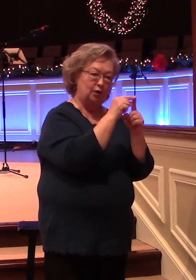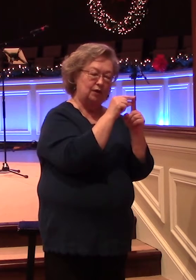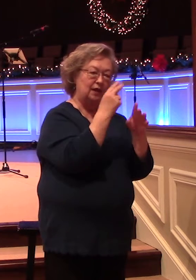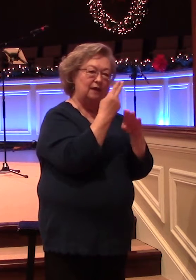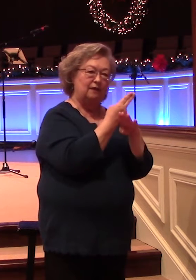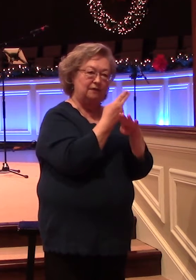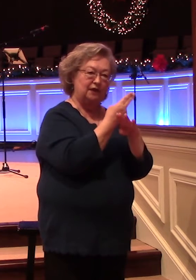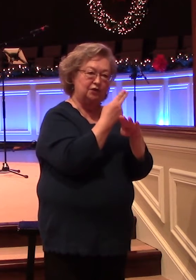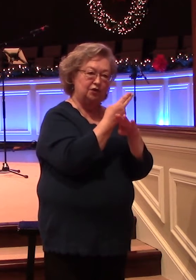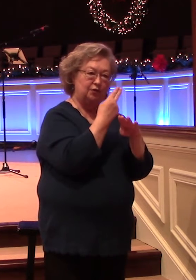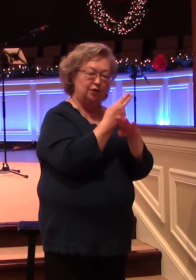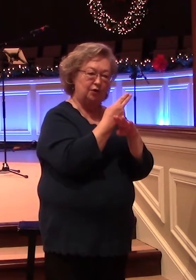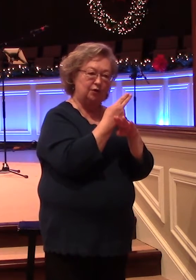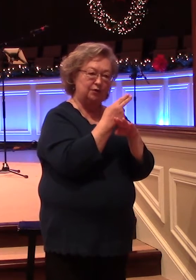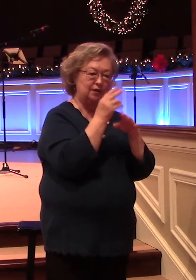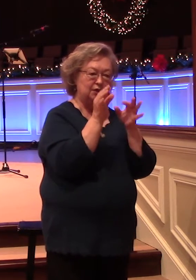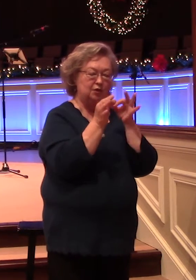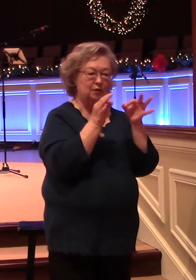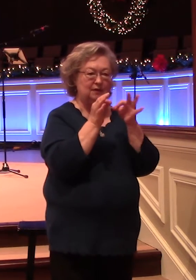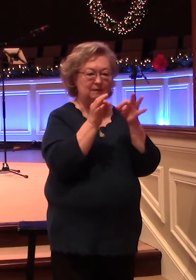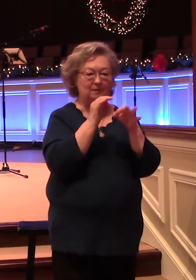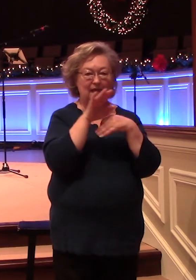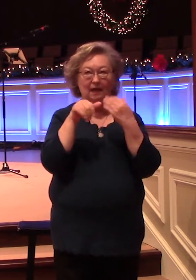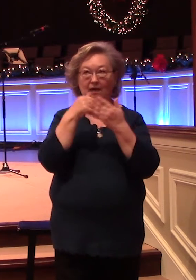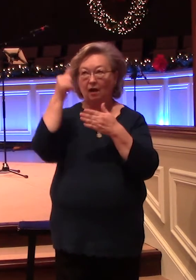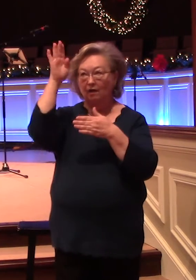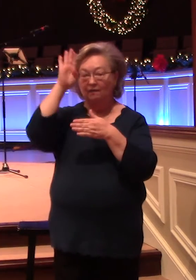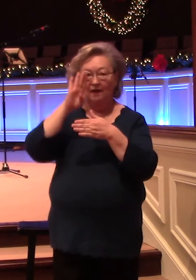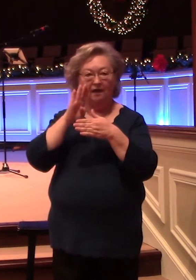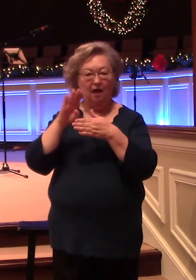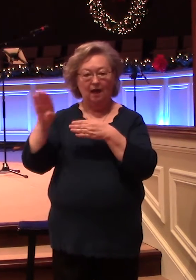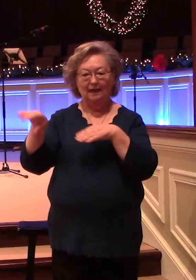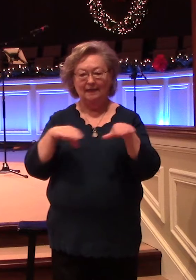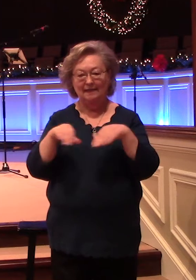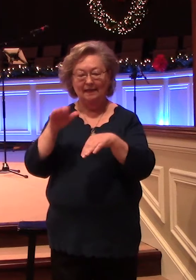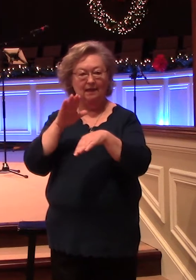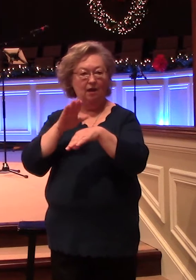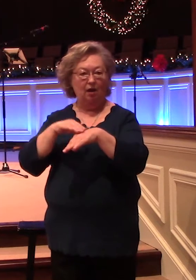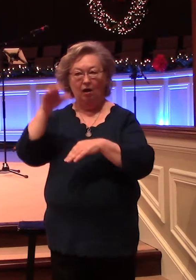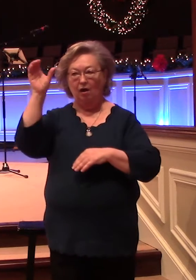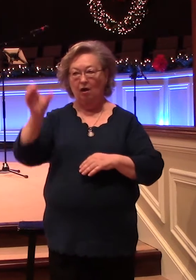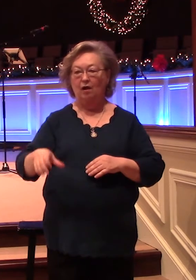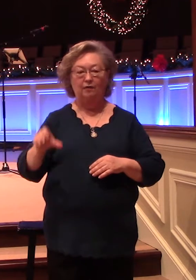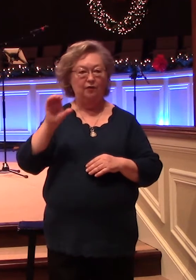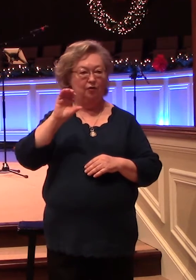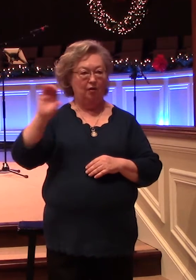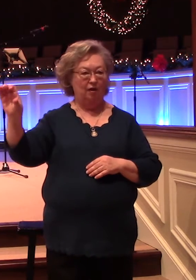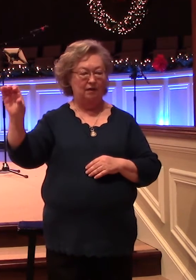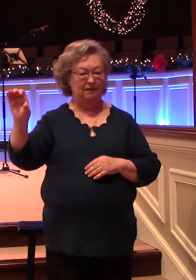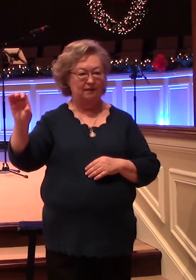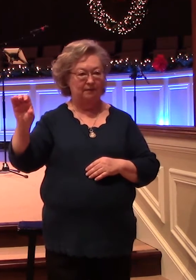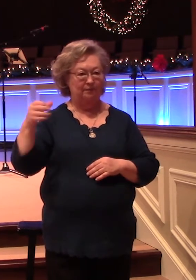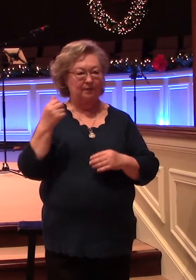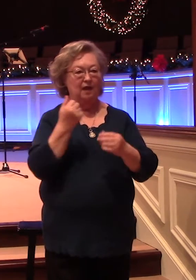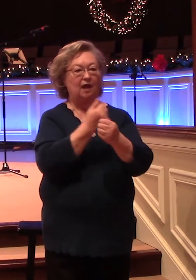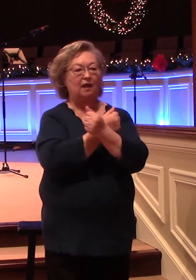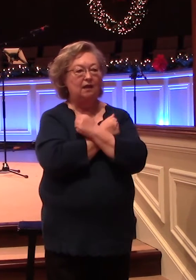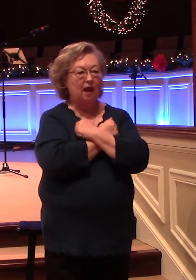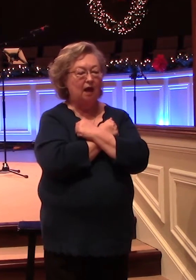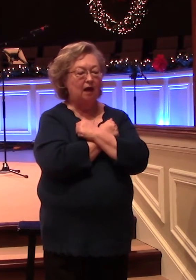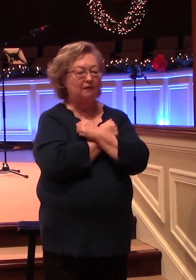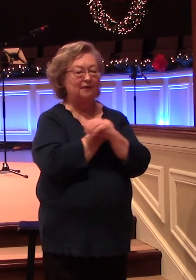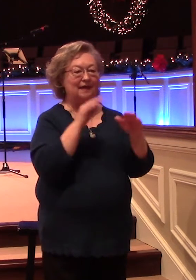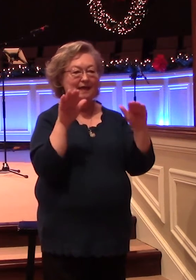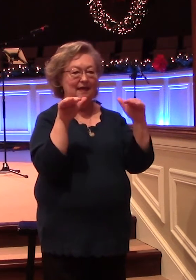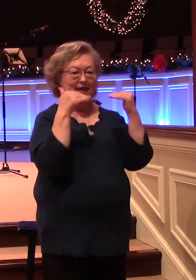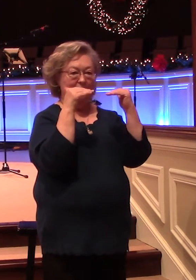the cross. That's what love is. Love equals the gospel. Love equals what God does in Jesus for you.